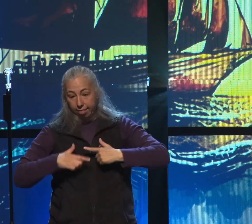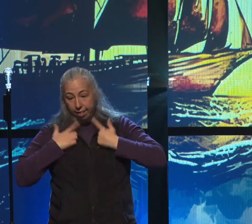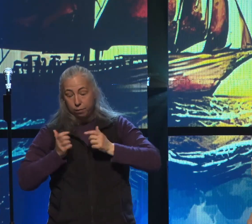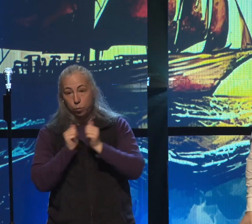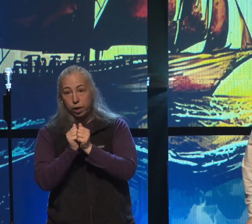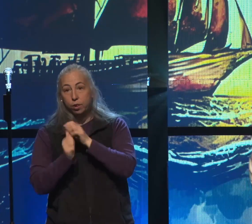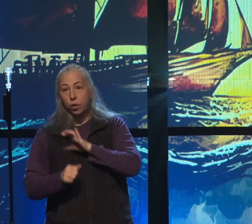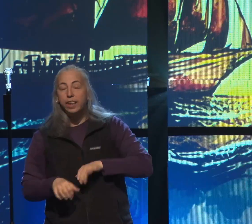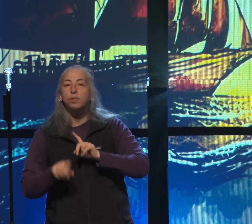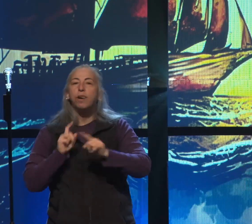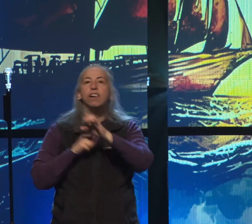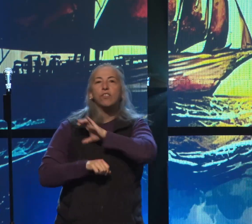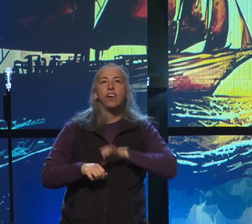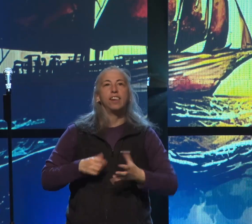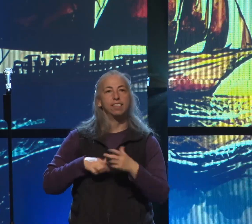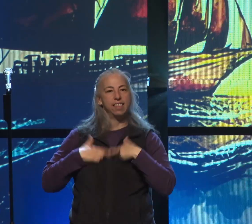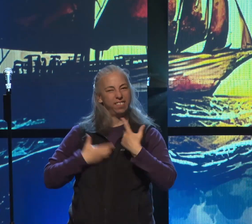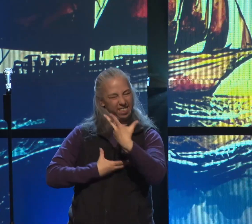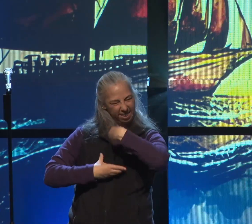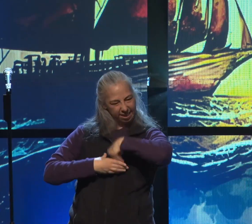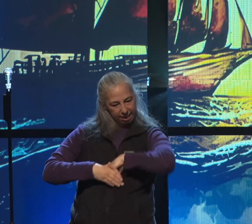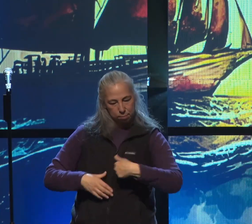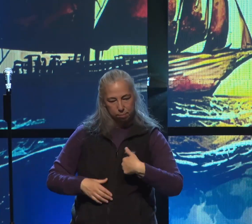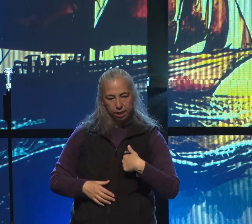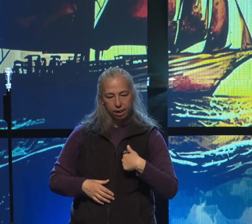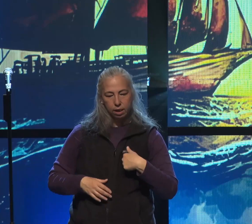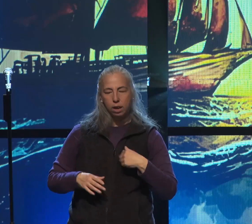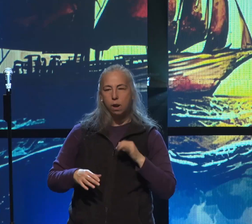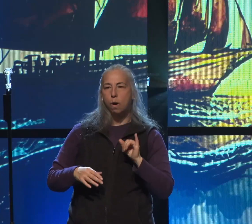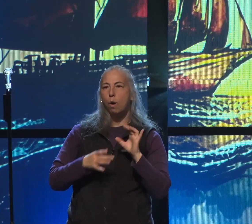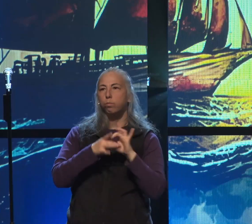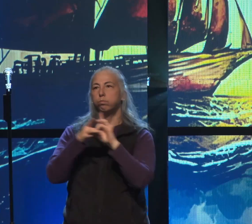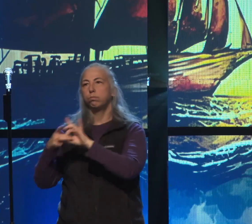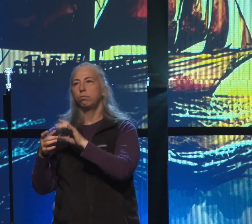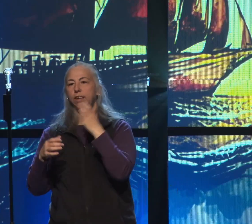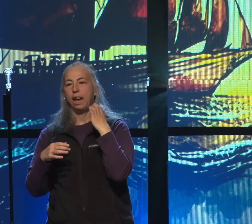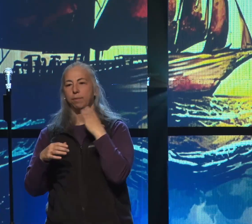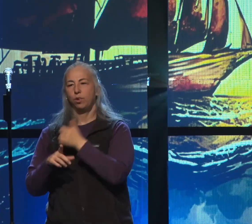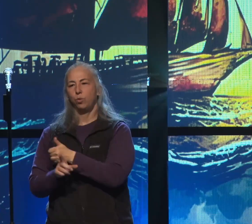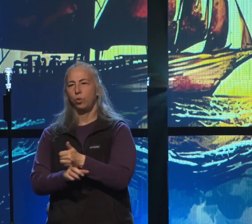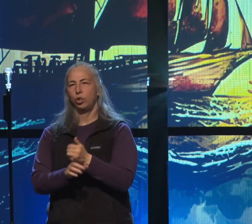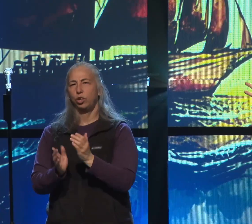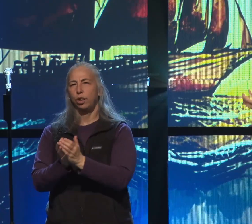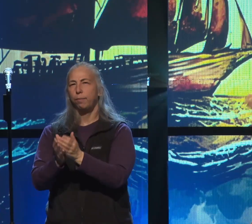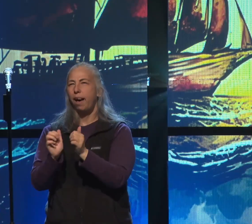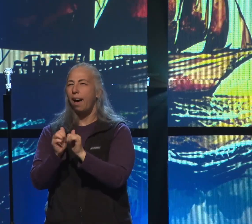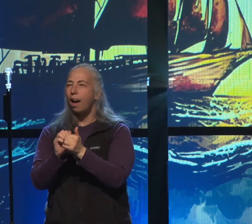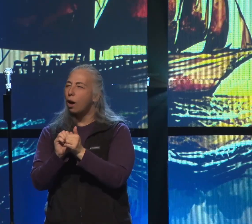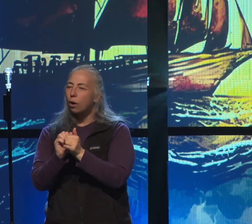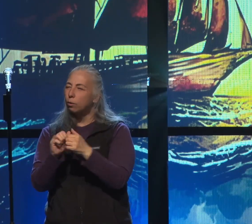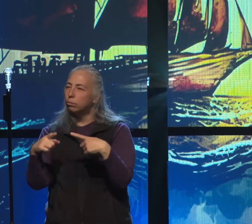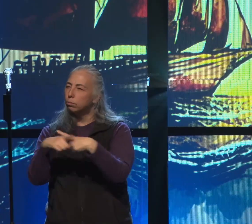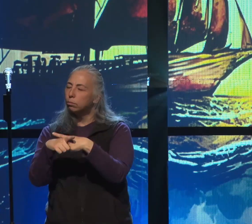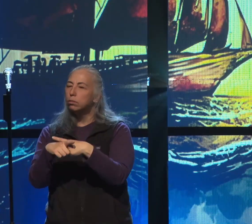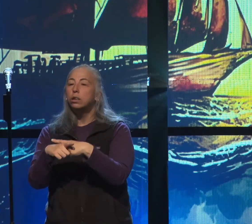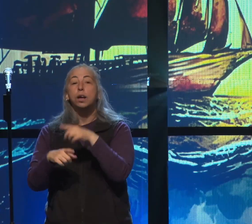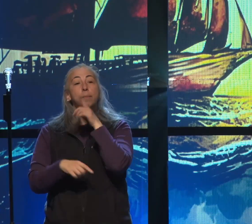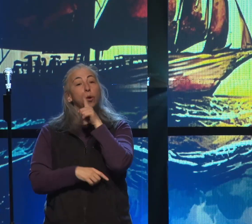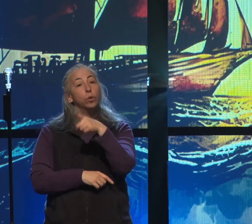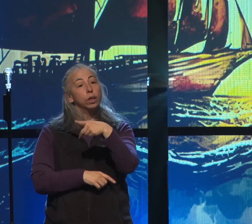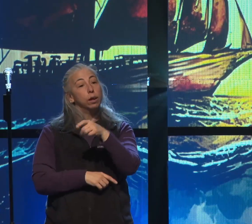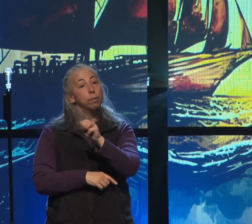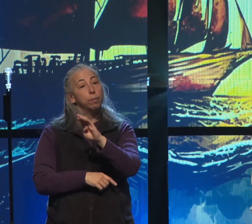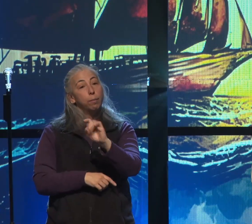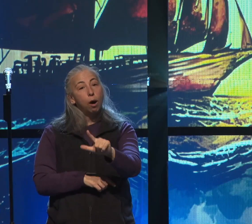deal. And how is that captaining your own ship, right? That feels like, hold on a second. But as I want to show today, is like Paul really did